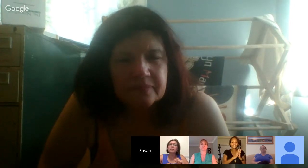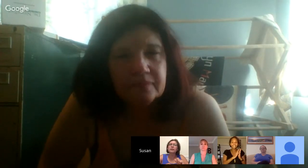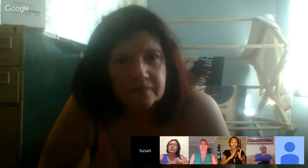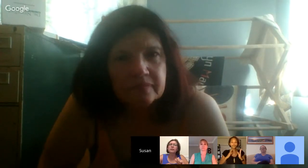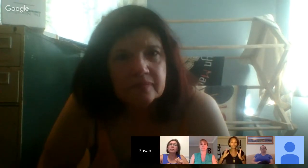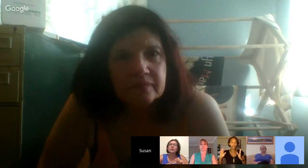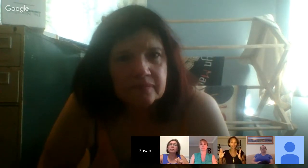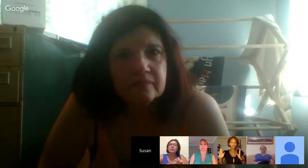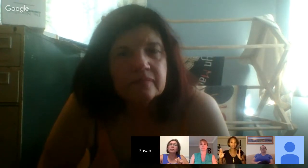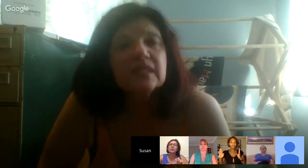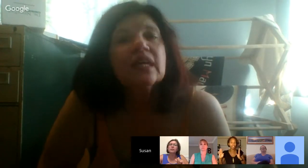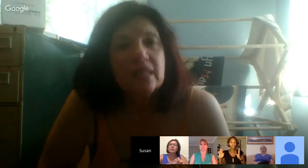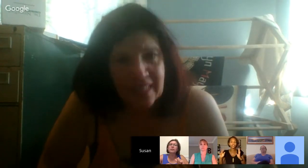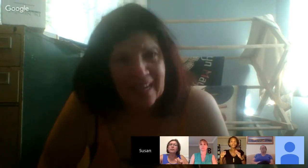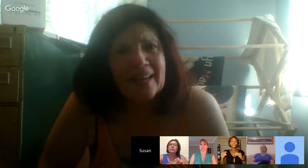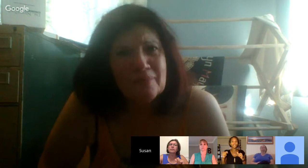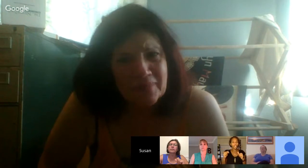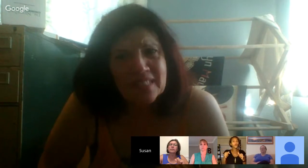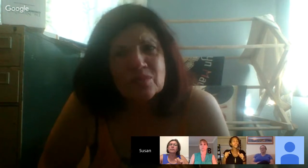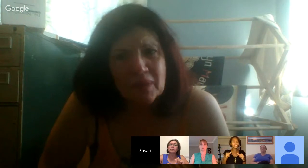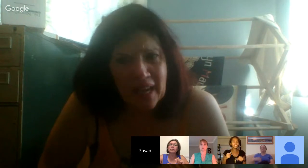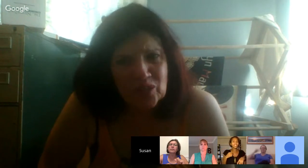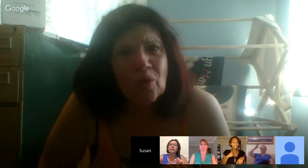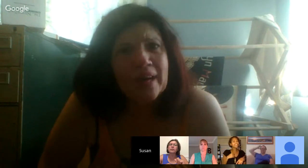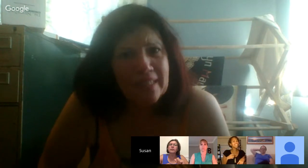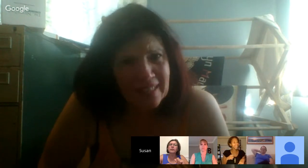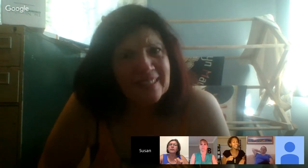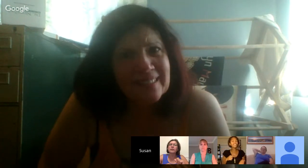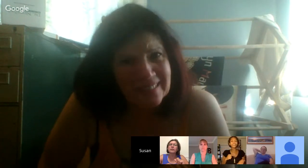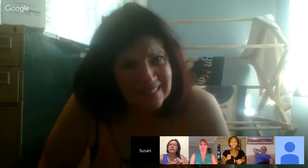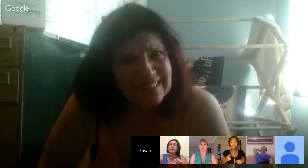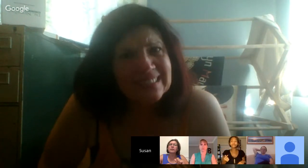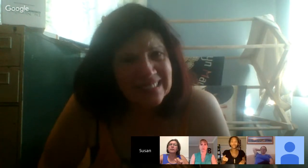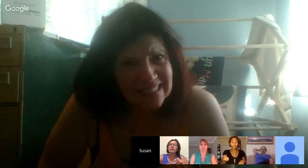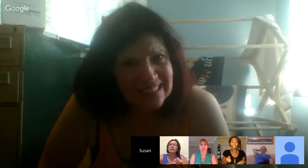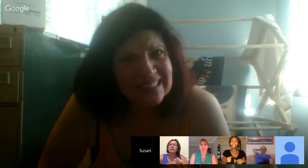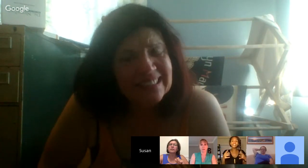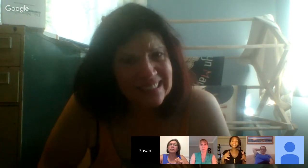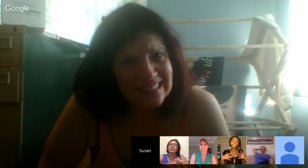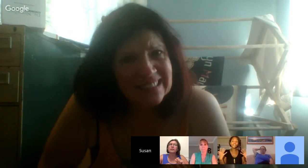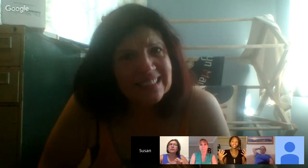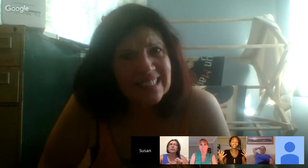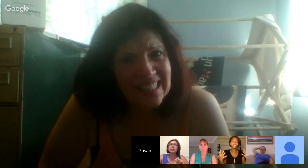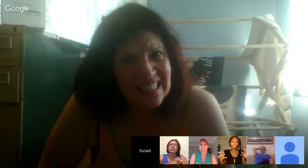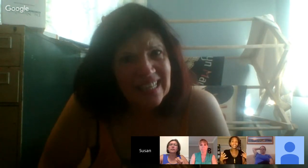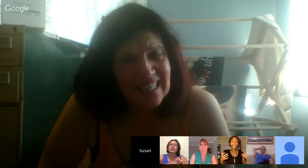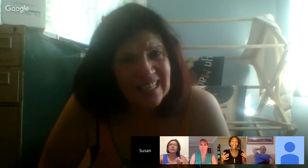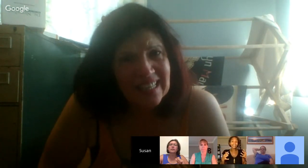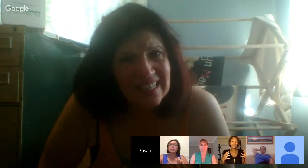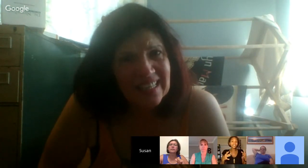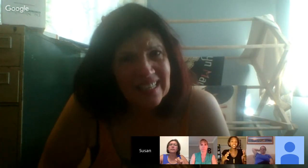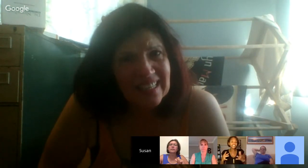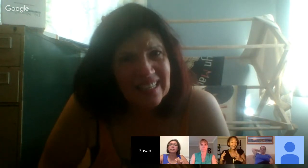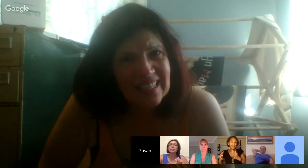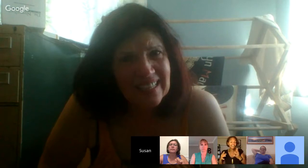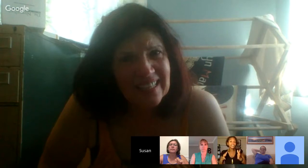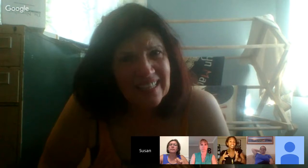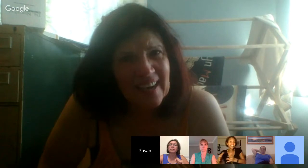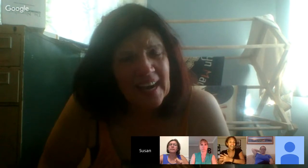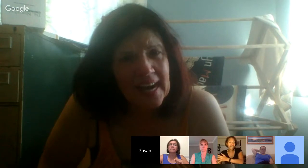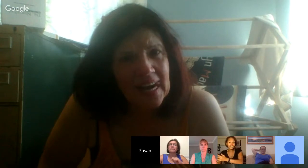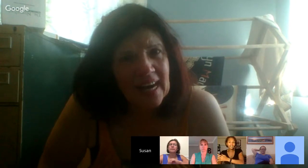deliberately using his timeline. Yeah, that's what I thought. So yeah, very deliberately. It's still just and